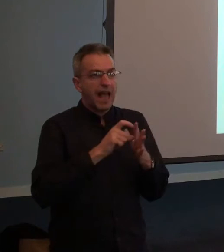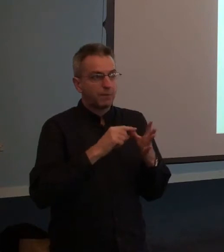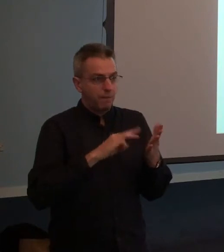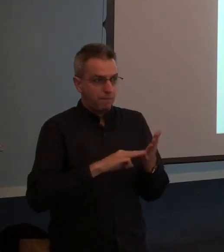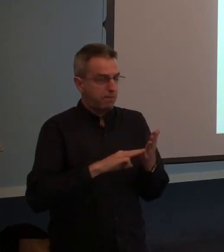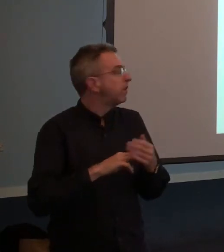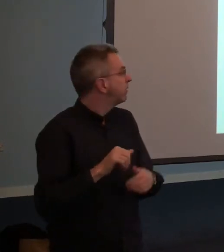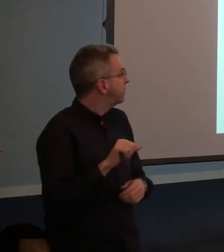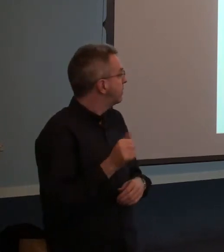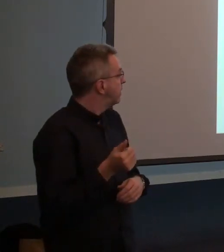Robert Adam,